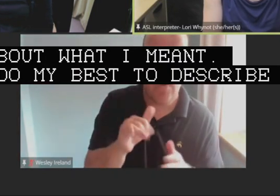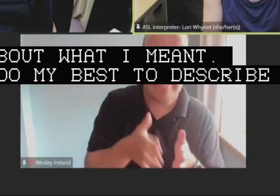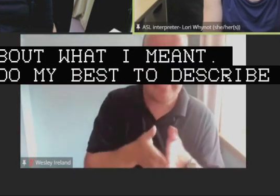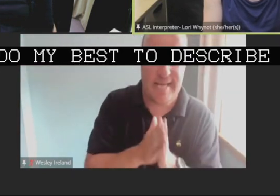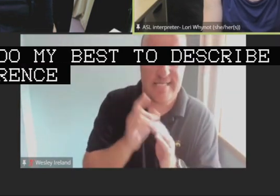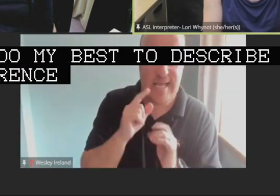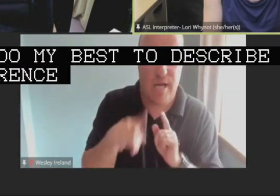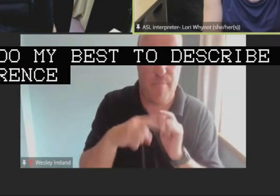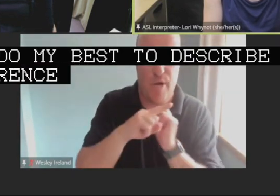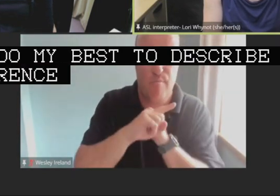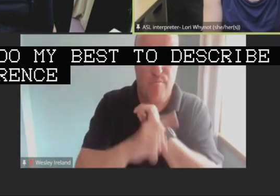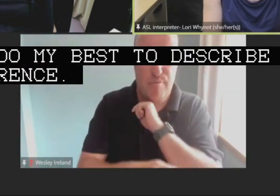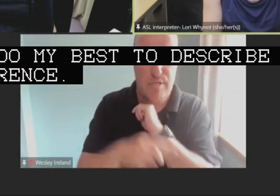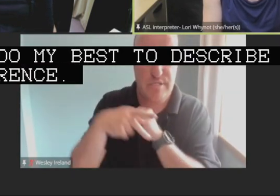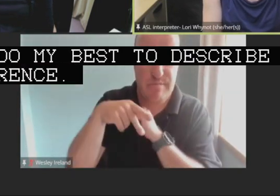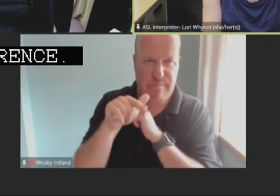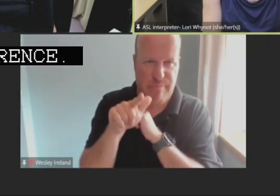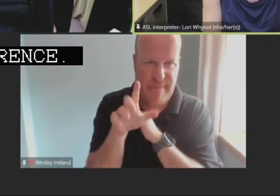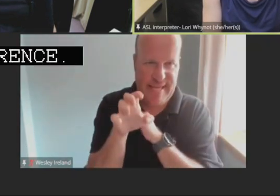I know that